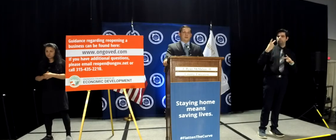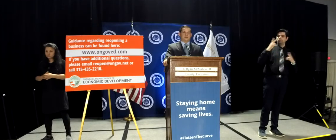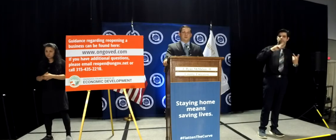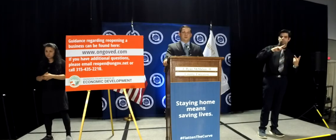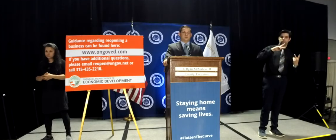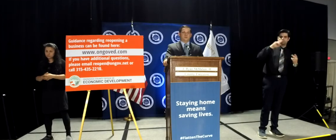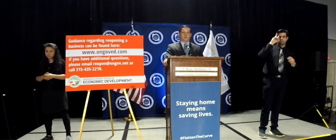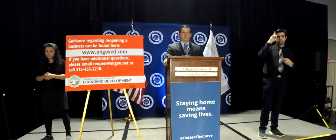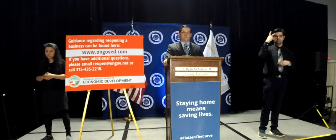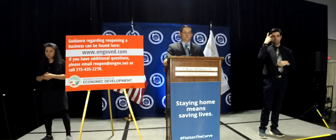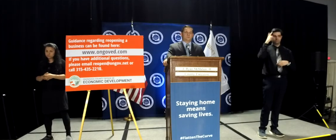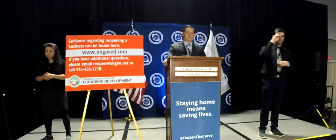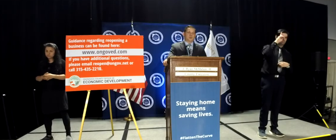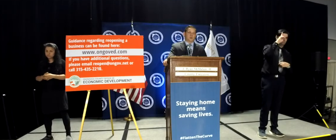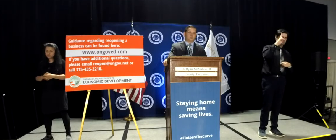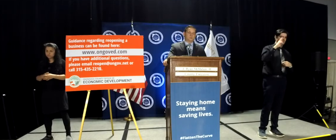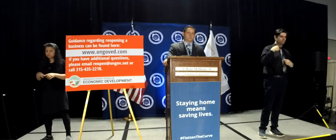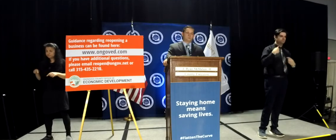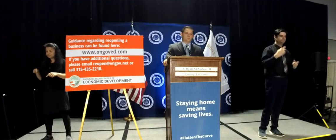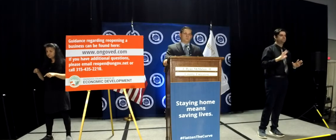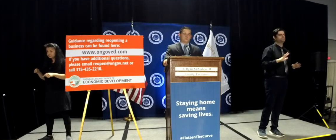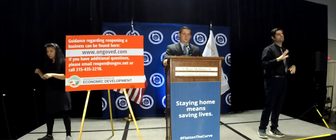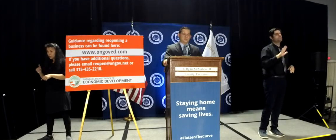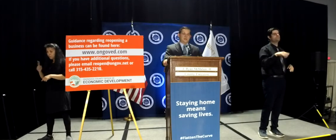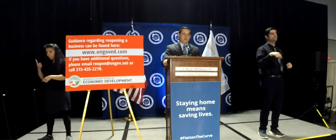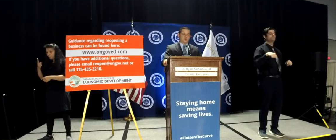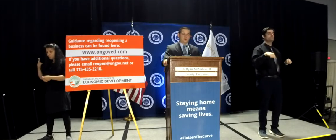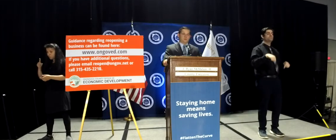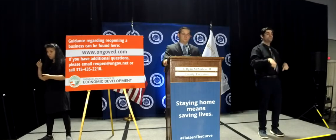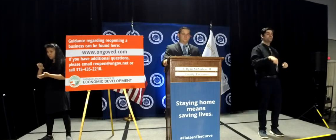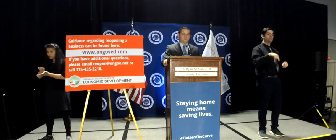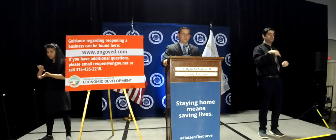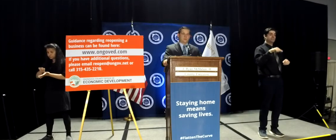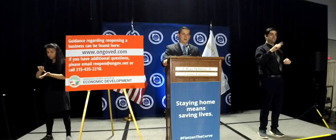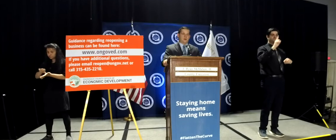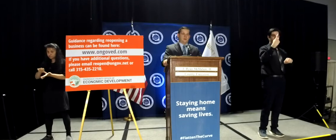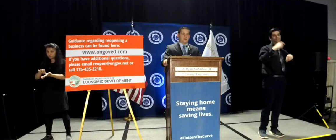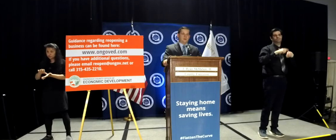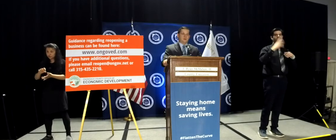Nobody's ever had to do this before. So in the heat of the moment,